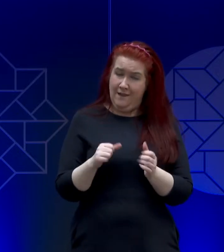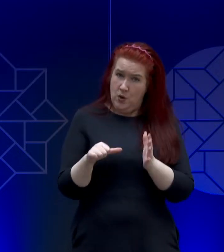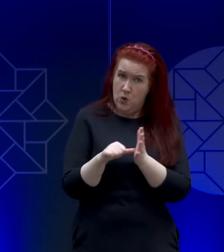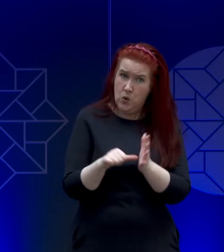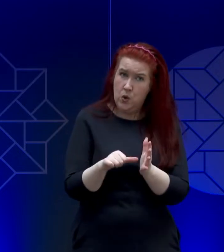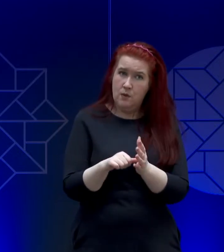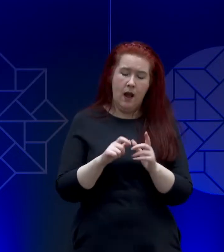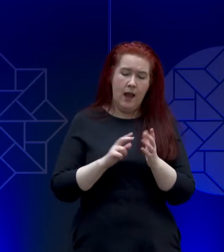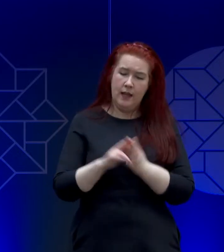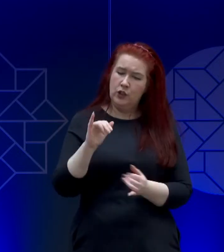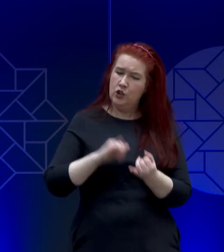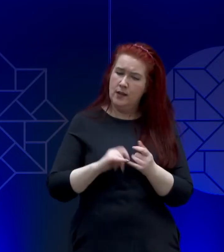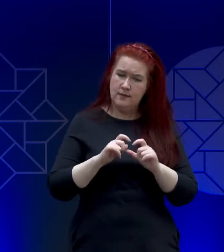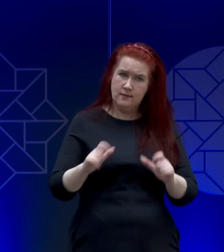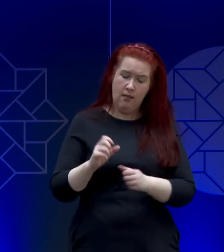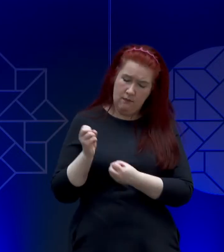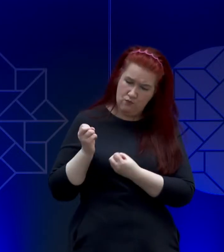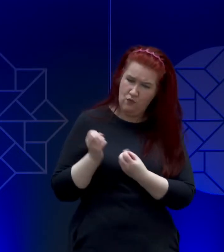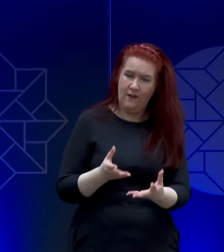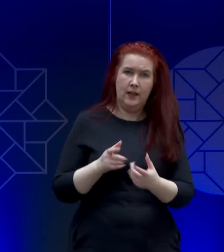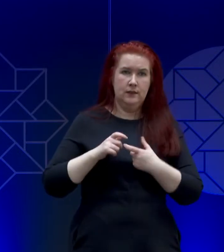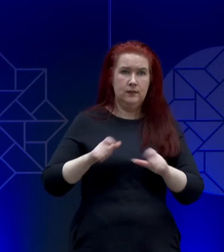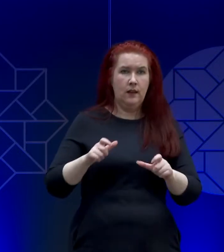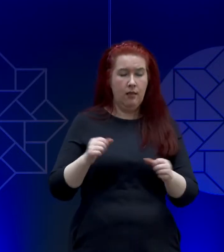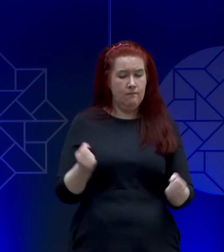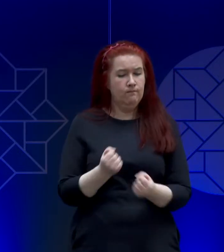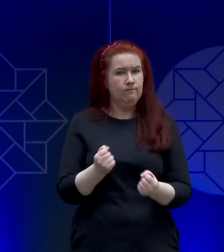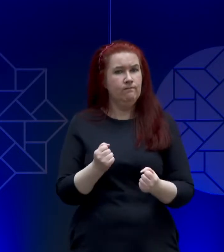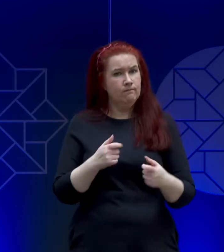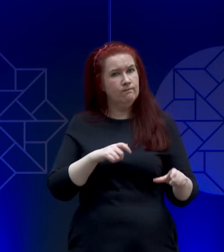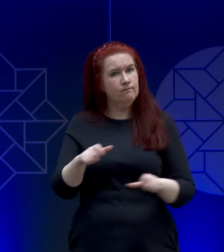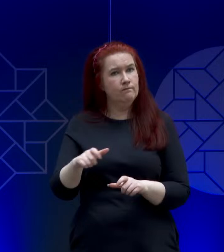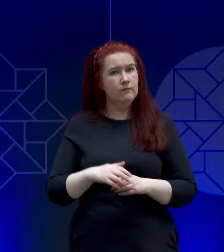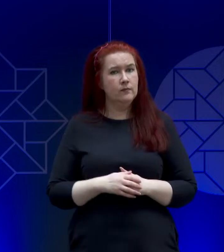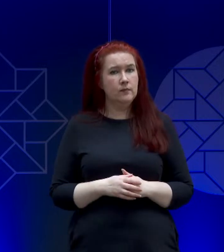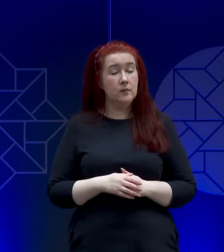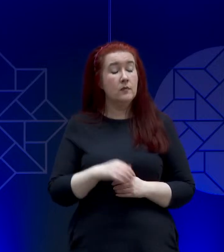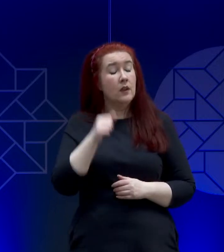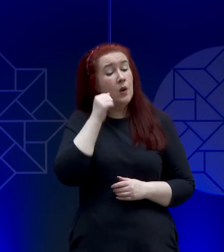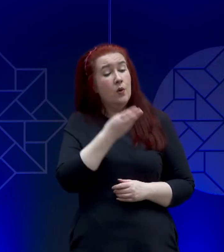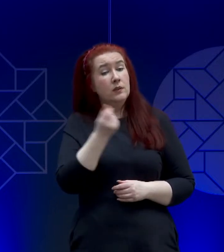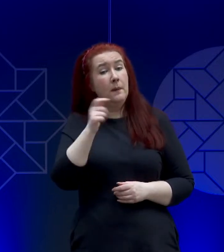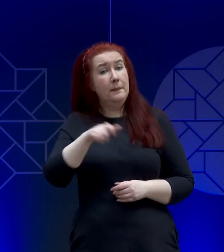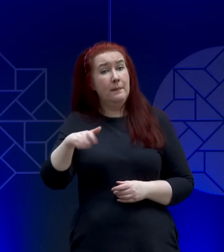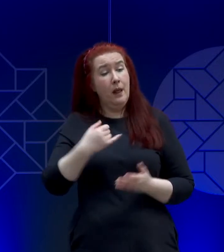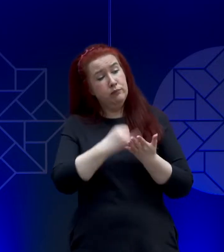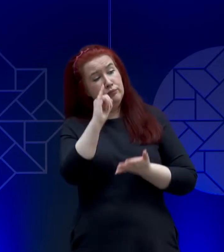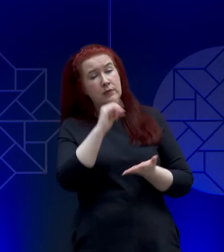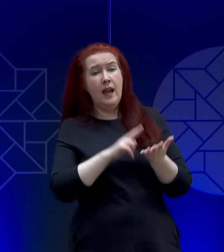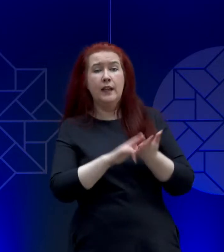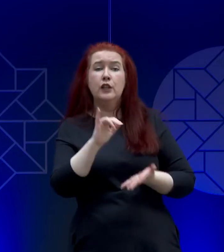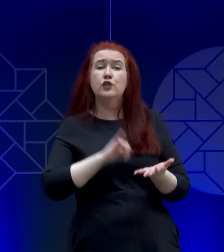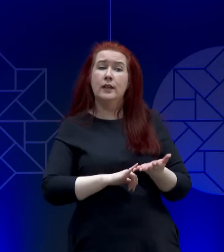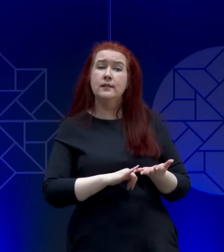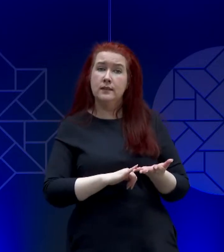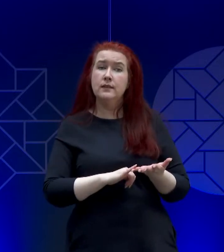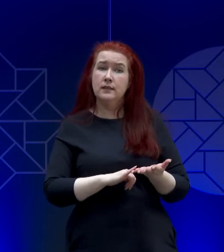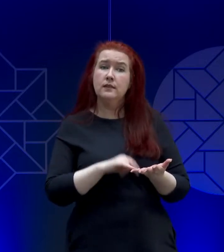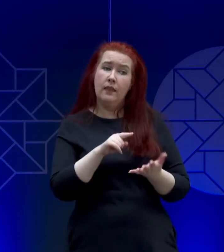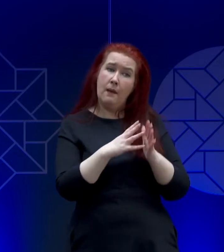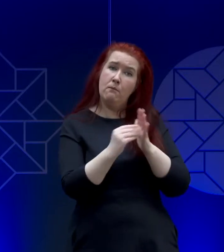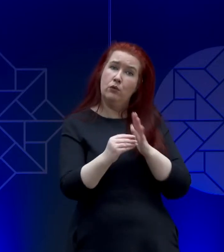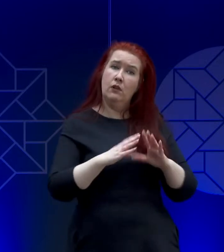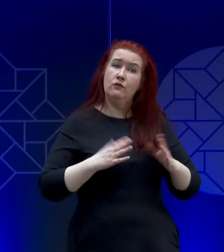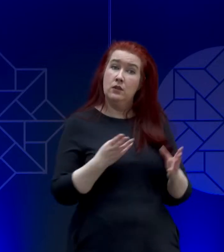standing, kept on delivering. There are some who oppose the NHS model, who believe that the answer to our